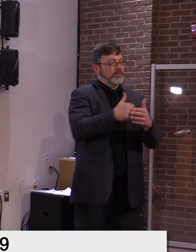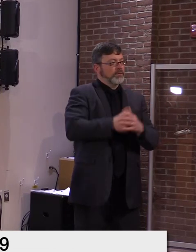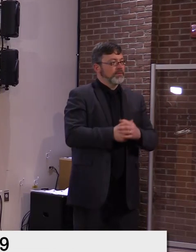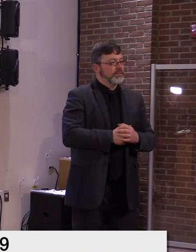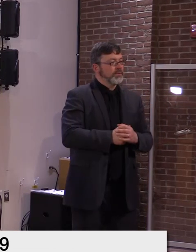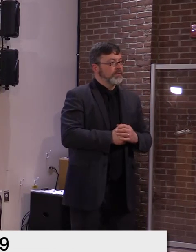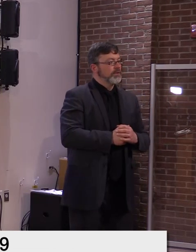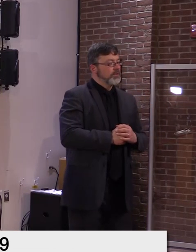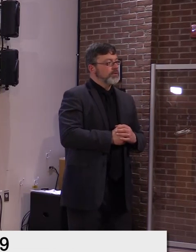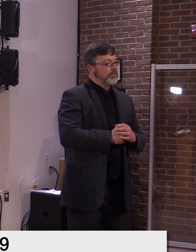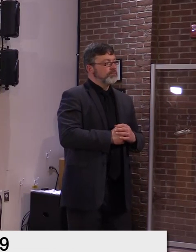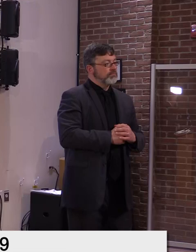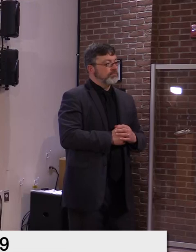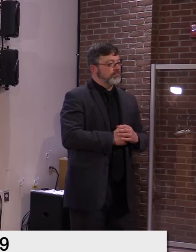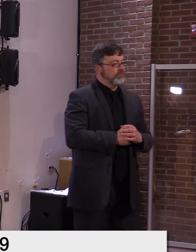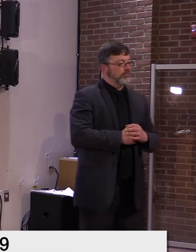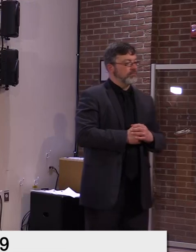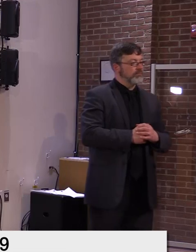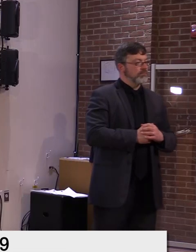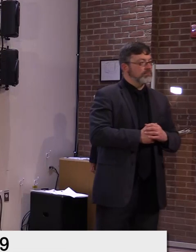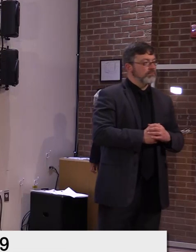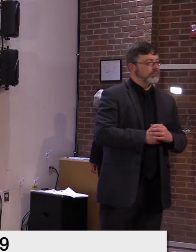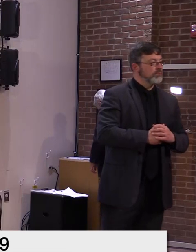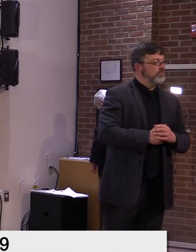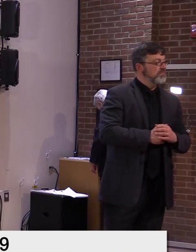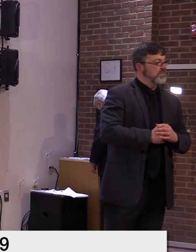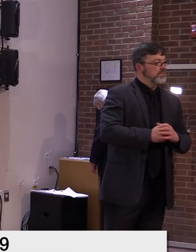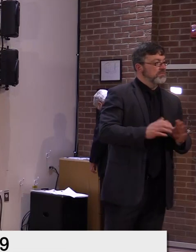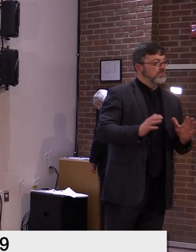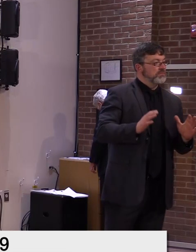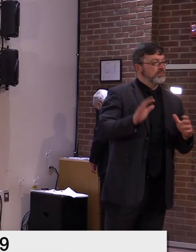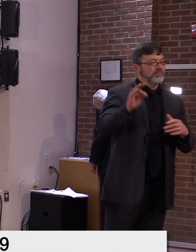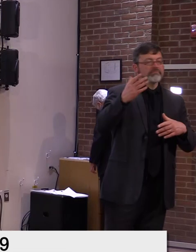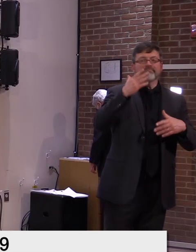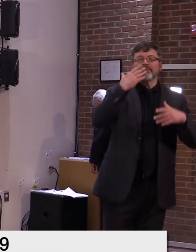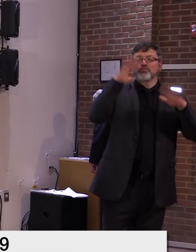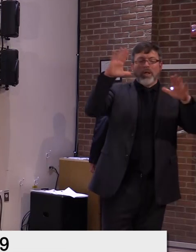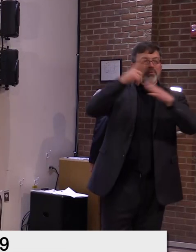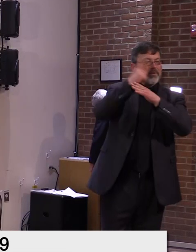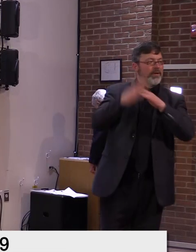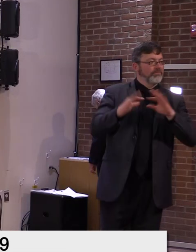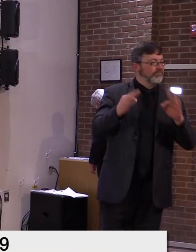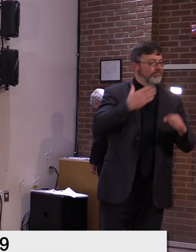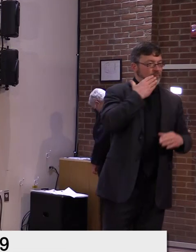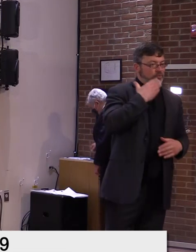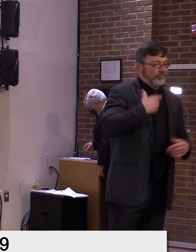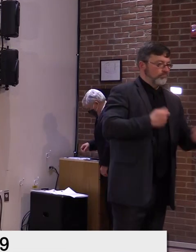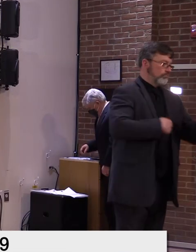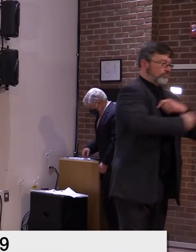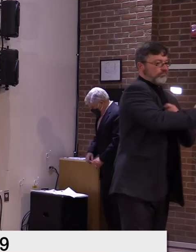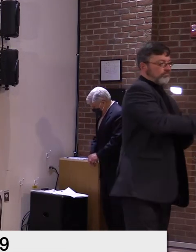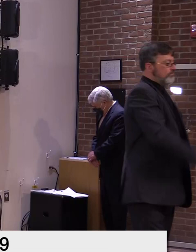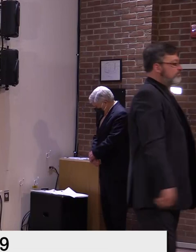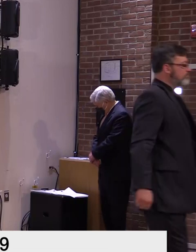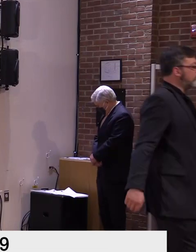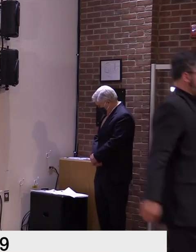Thank you, Governor, and staff. Have a great weekend. Thanks. Liam,